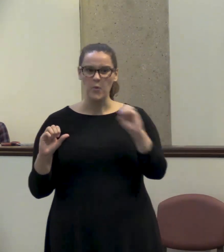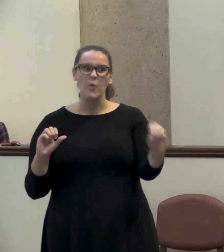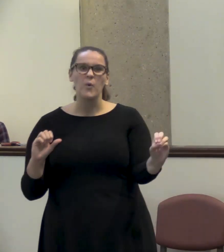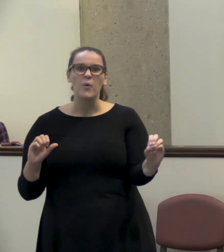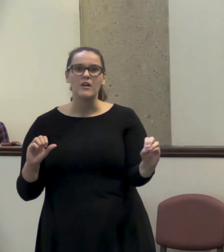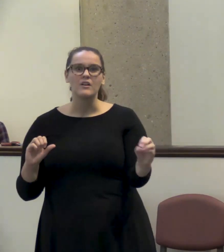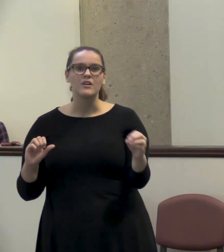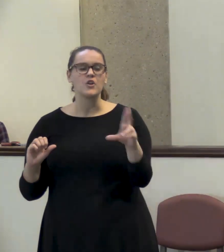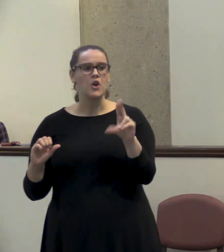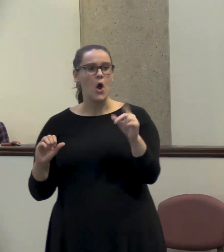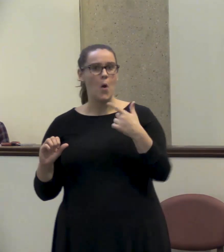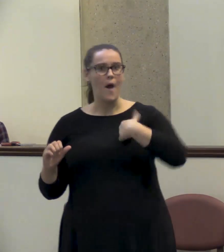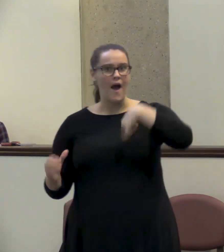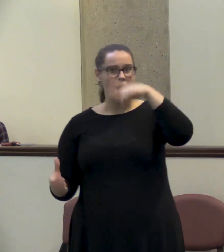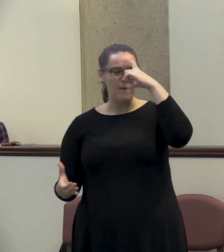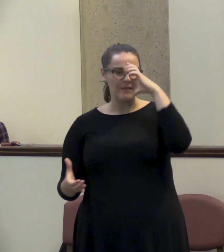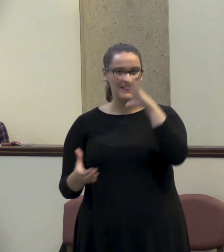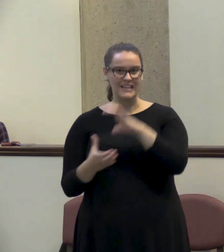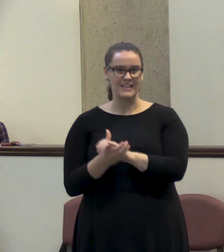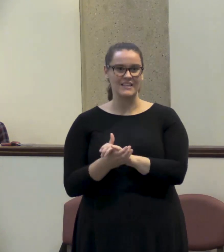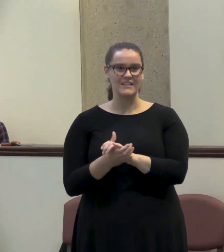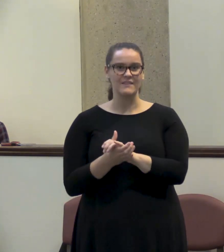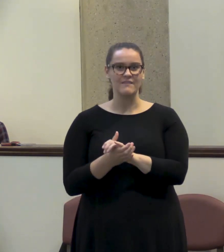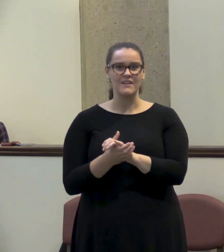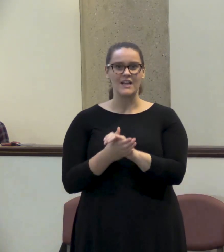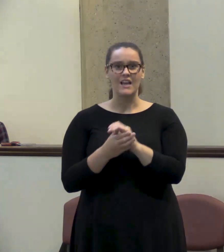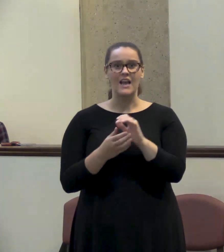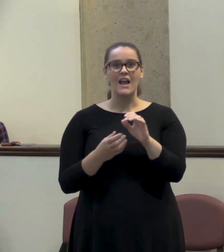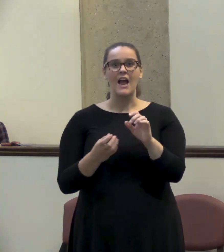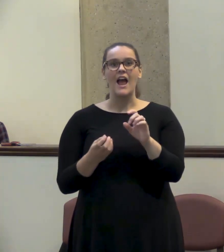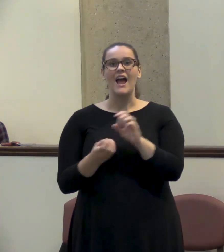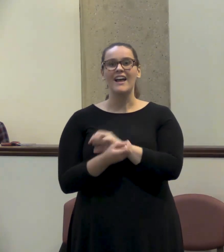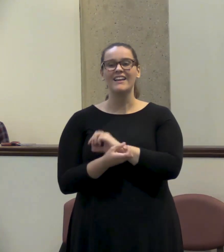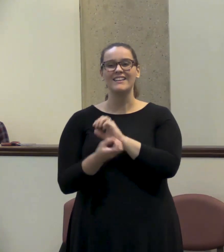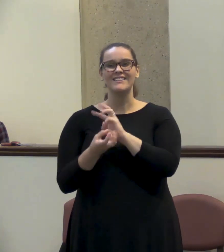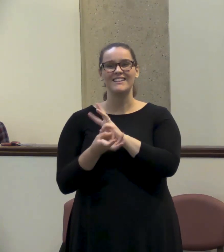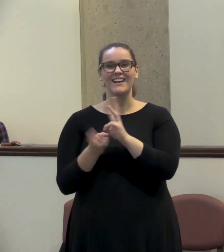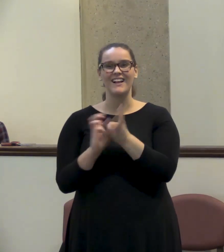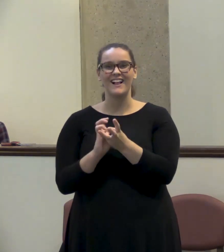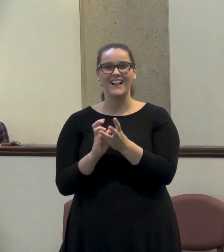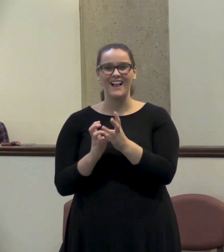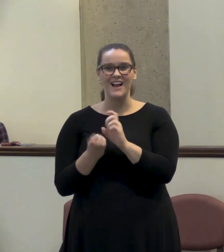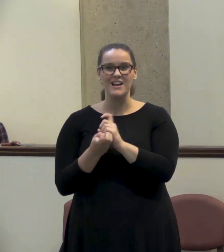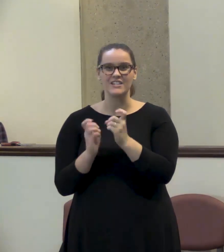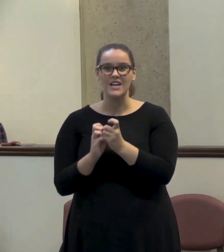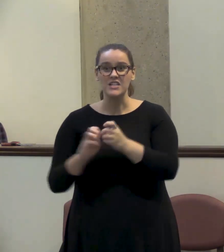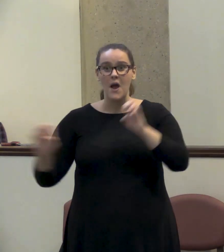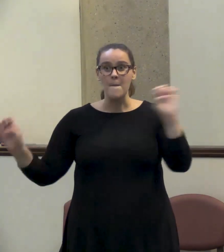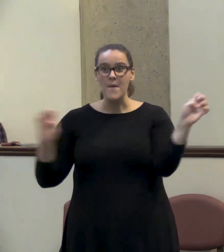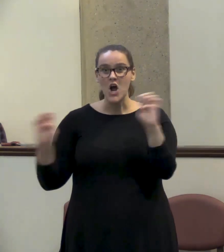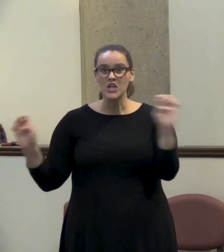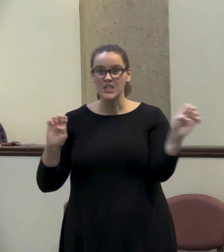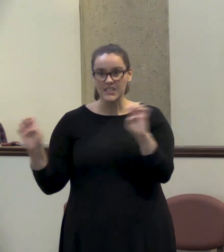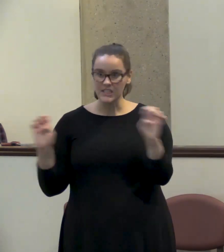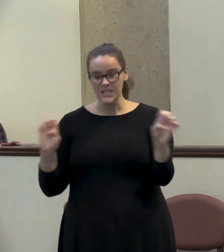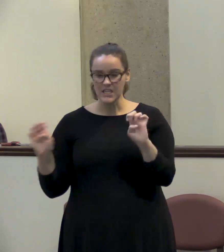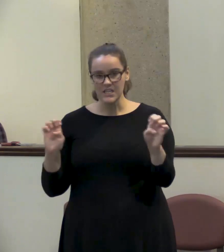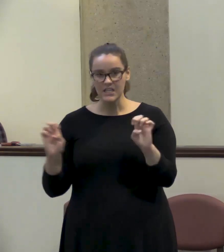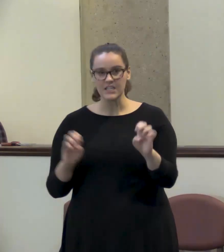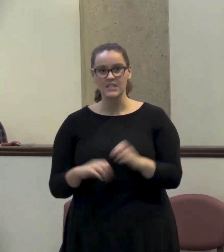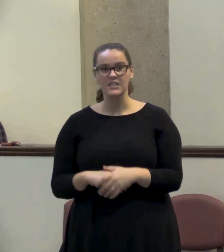No, I believe it's a climate emergency. Let's say it. What is it?